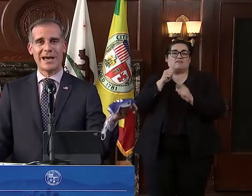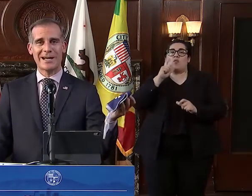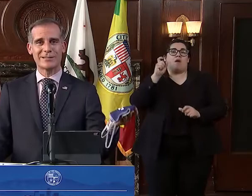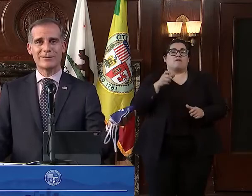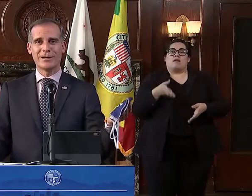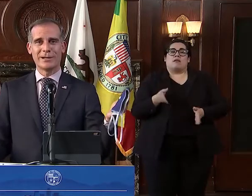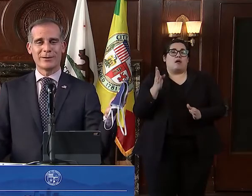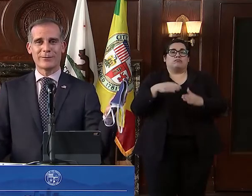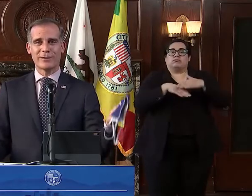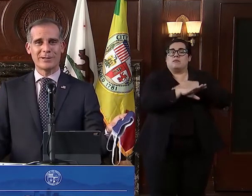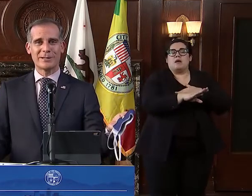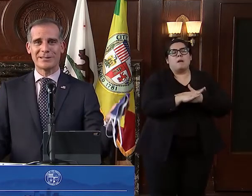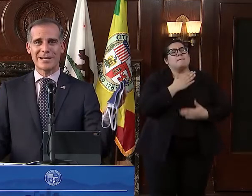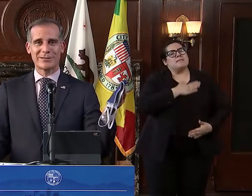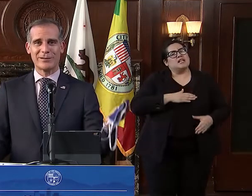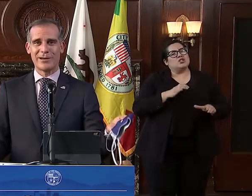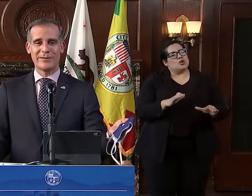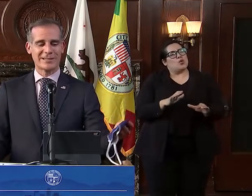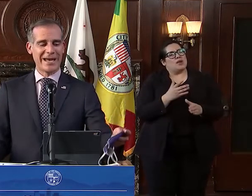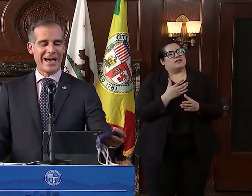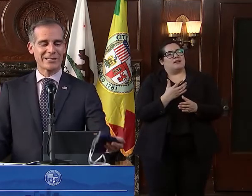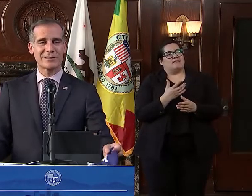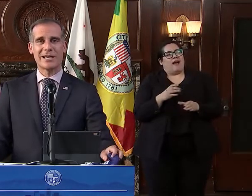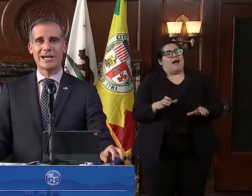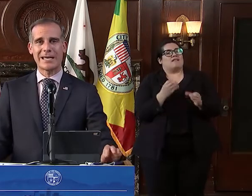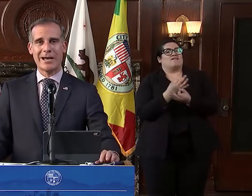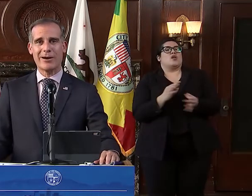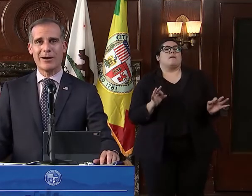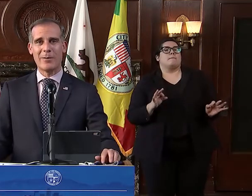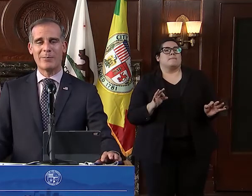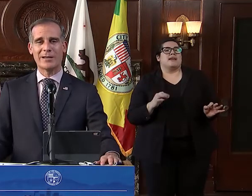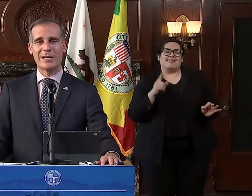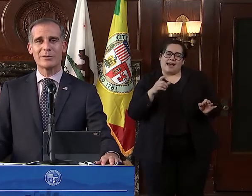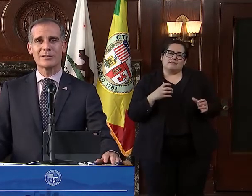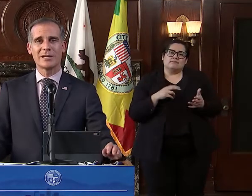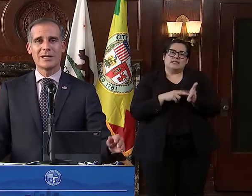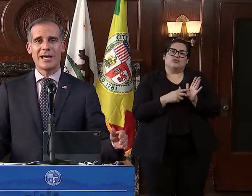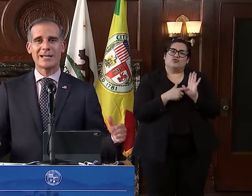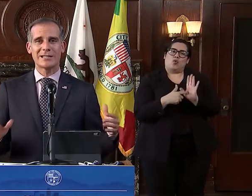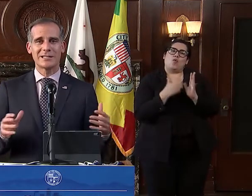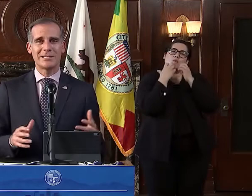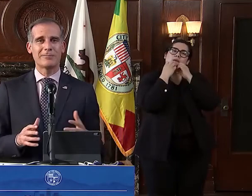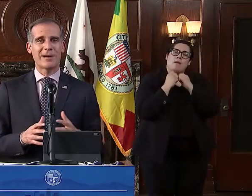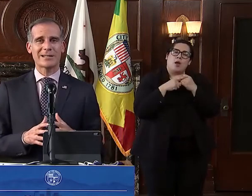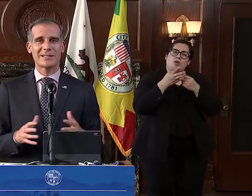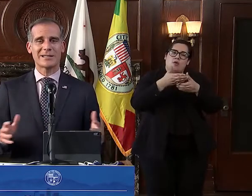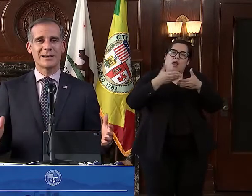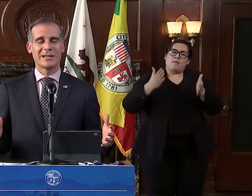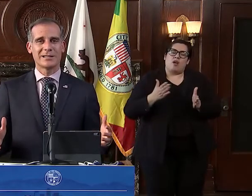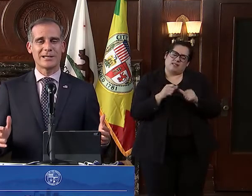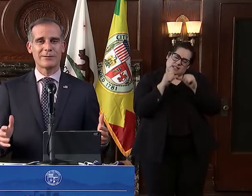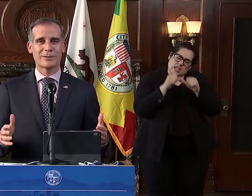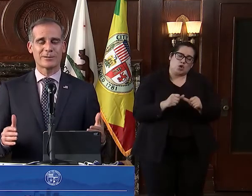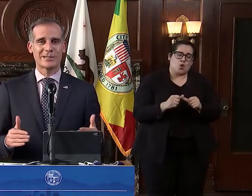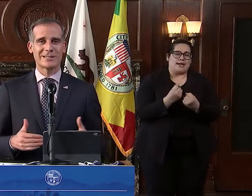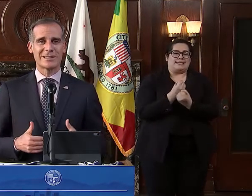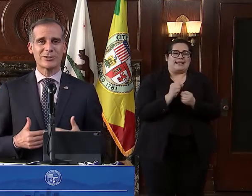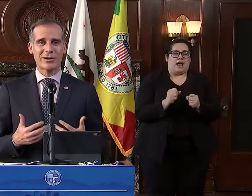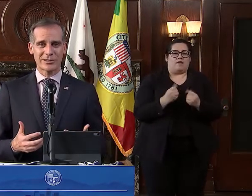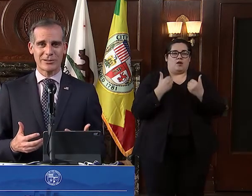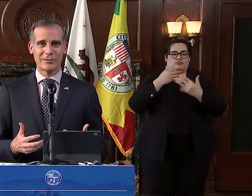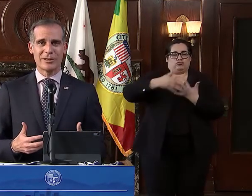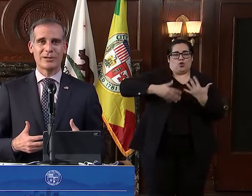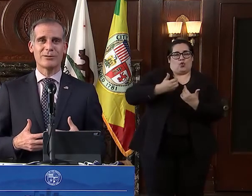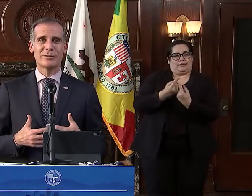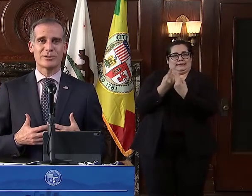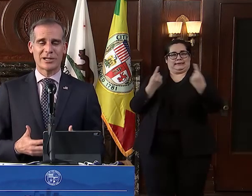do. It's an act of freedom, it's an act of love, it's an act of saying I care about my neighbors. and continue practicing safe social distance. I